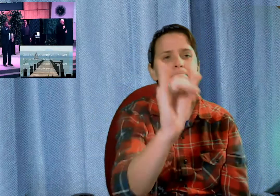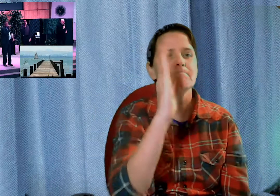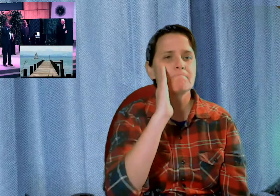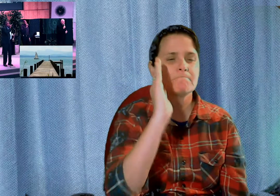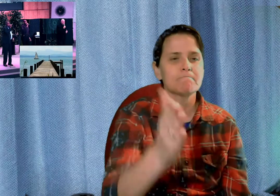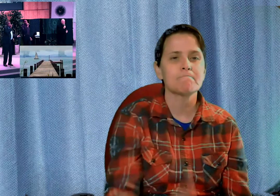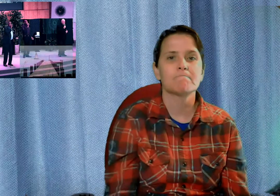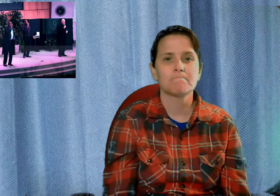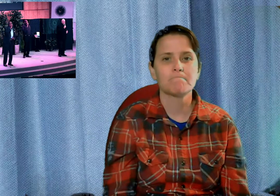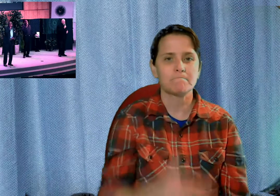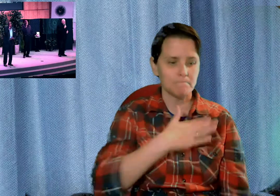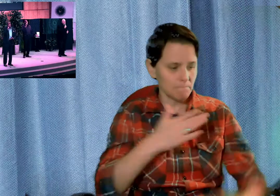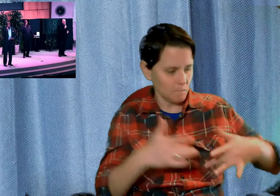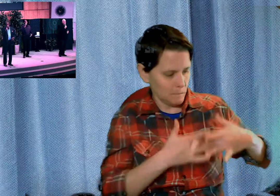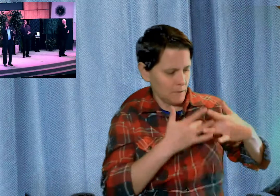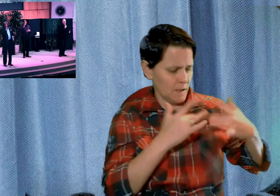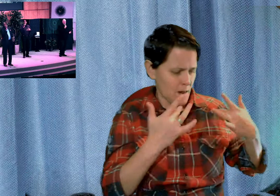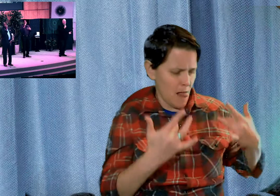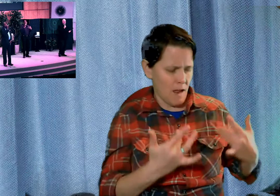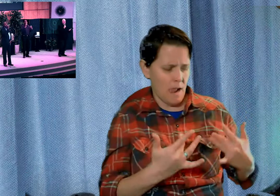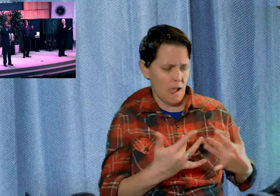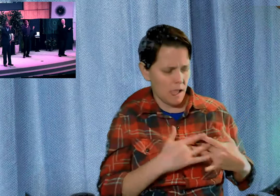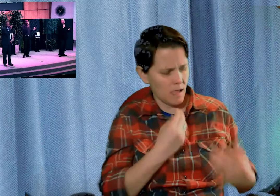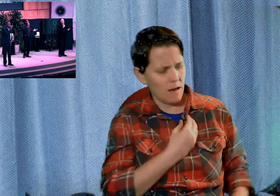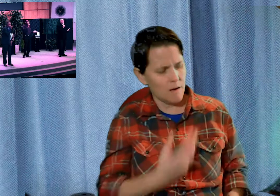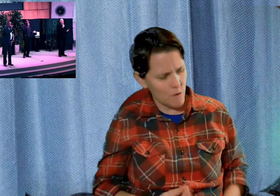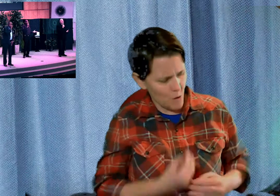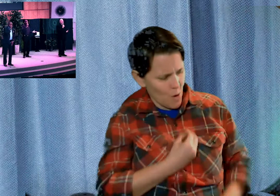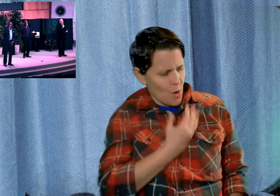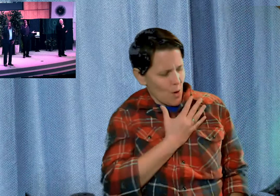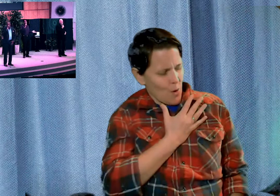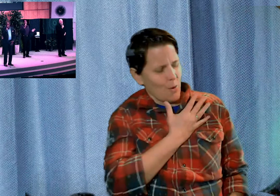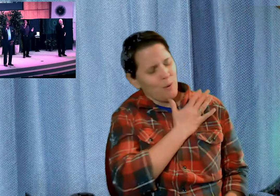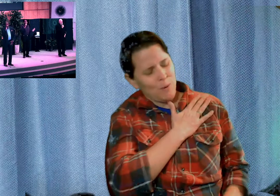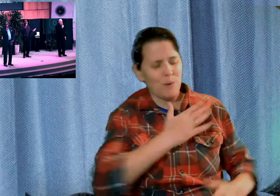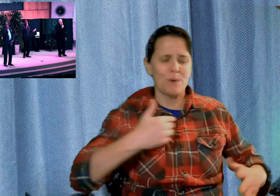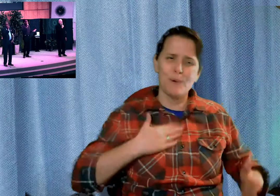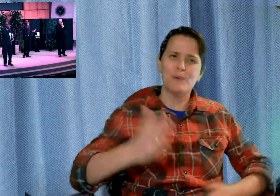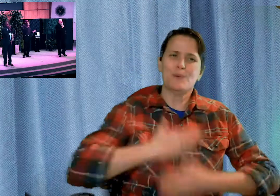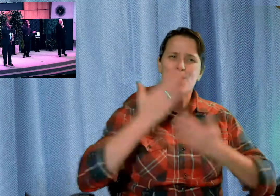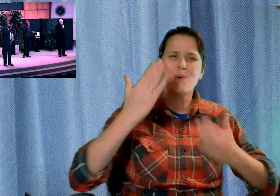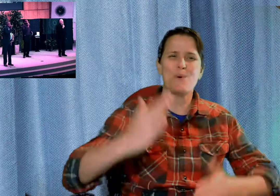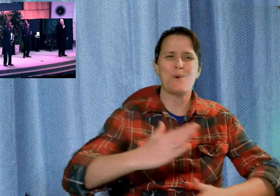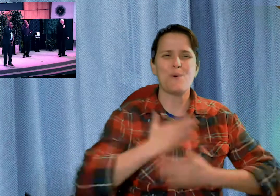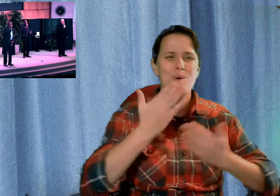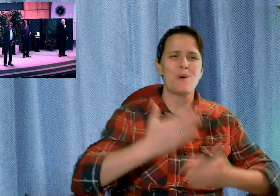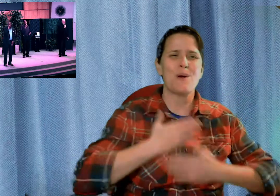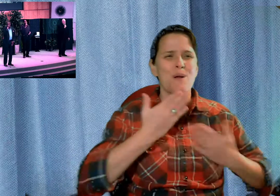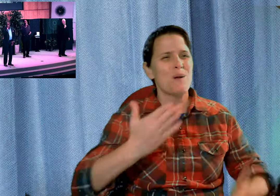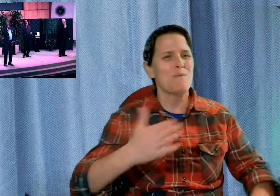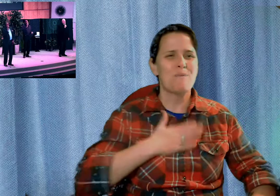forever. My heart was moved, I was filled up with joy. Nevertheless,